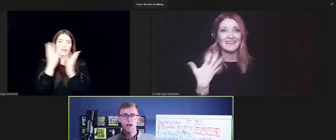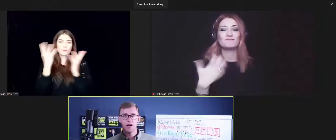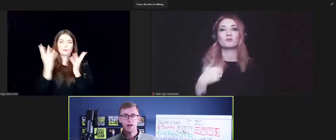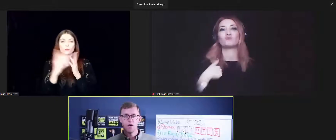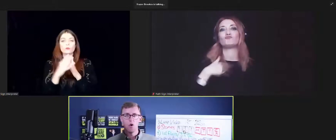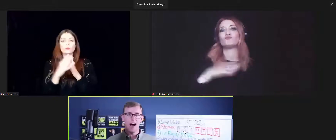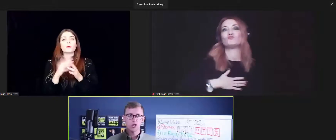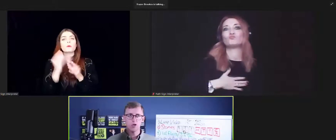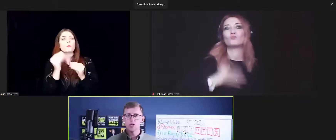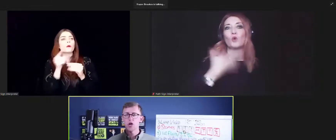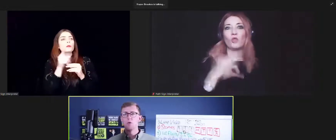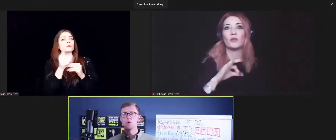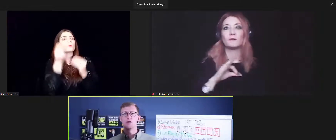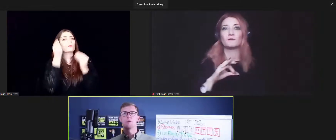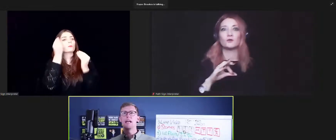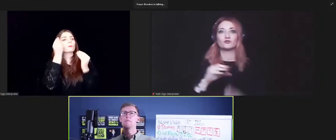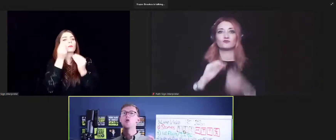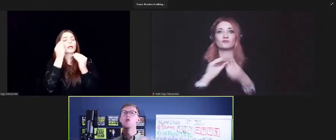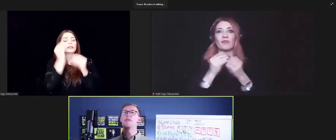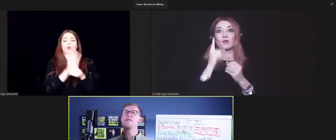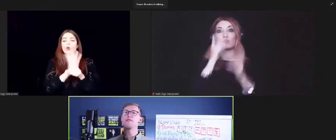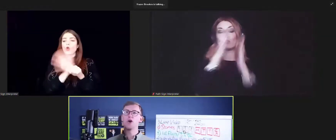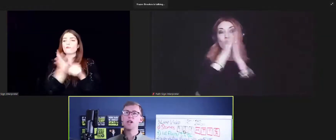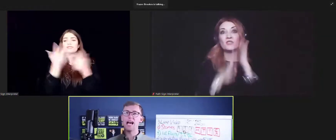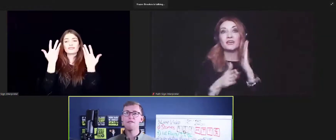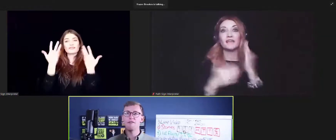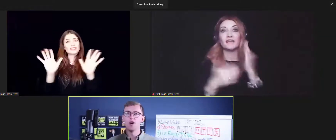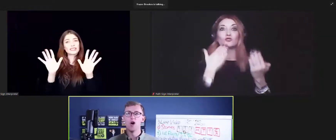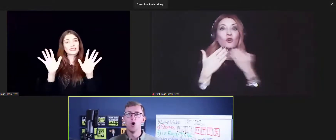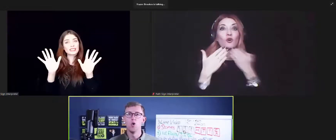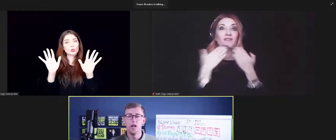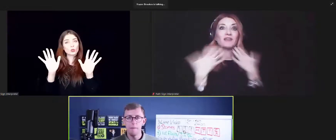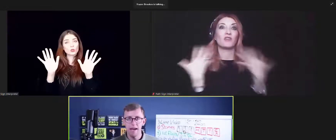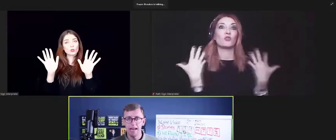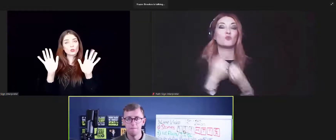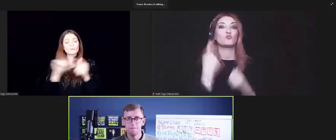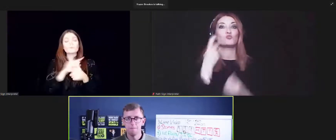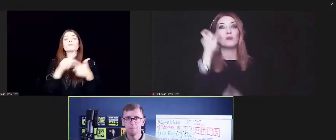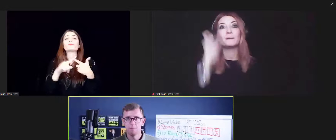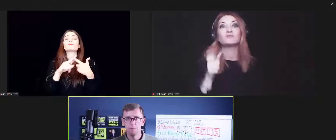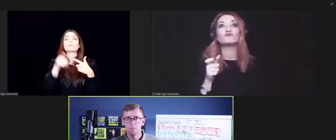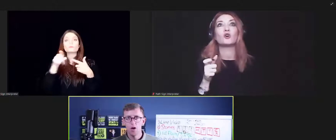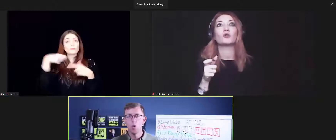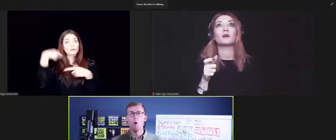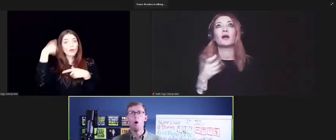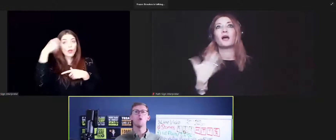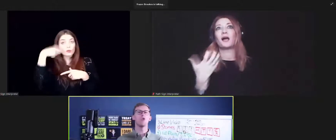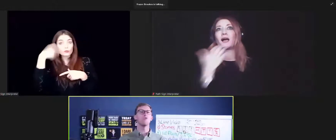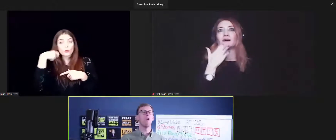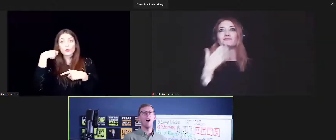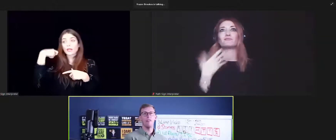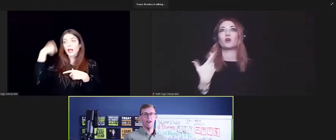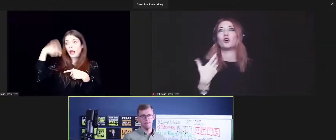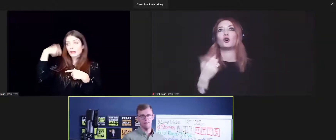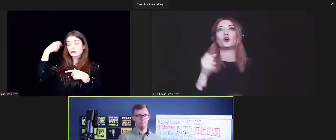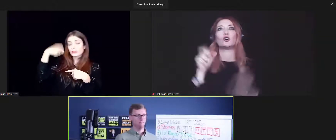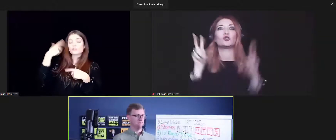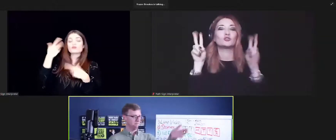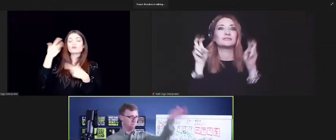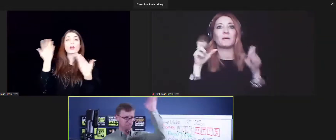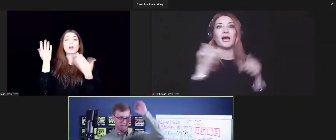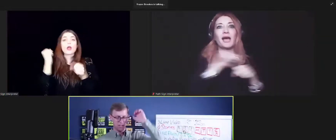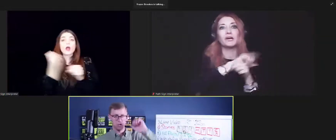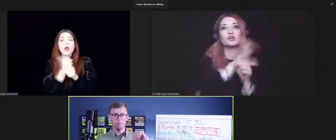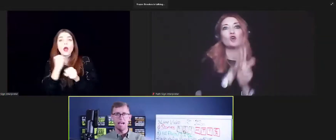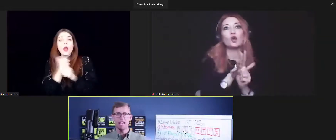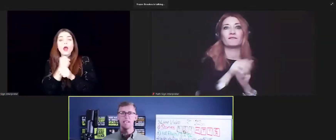actor or actress was to play the movie of your life, who would it be? What would you rather?